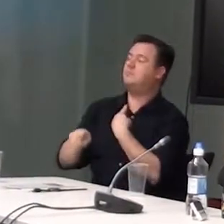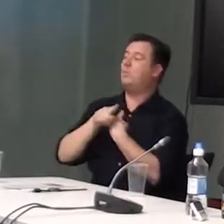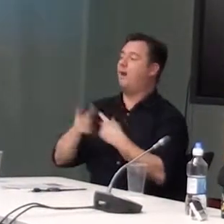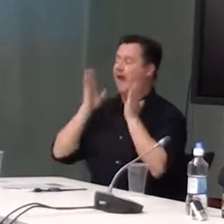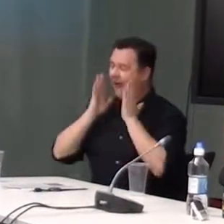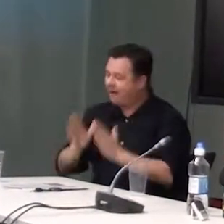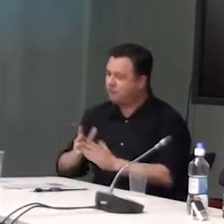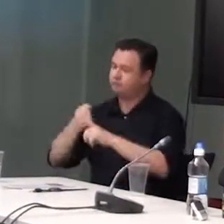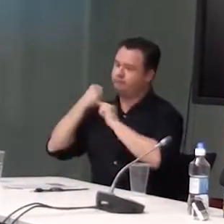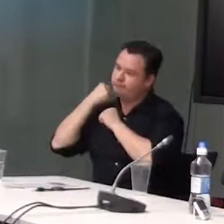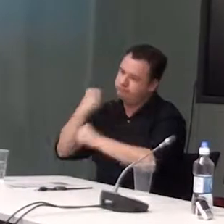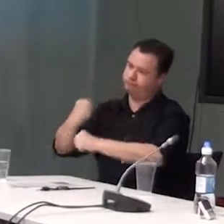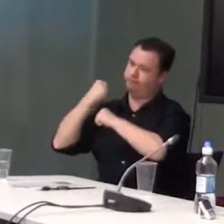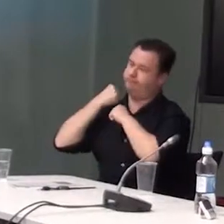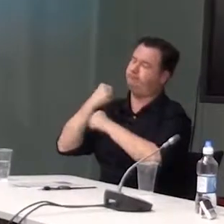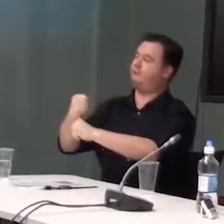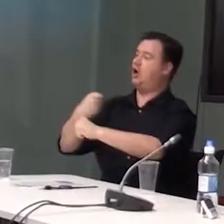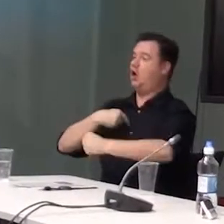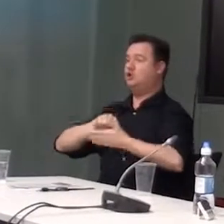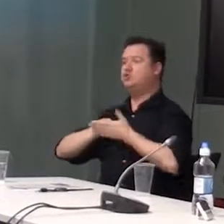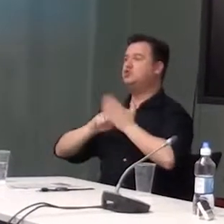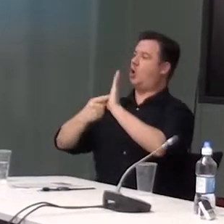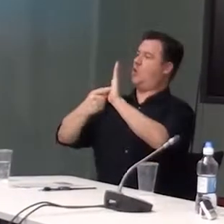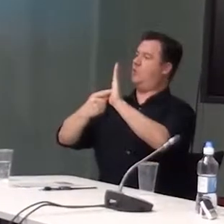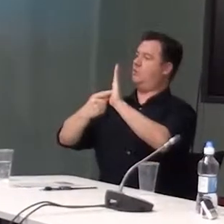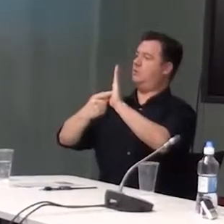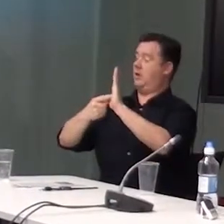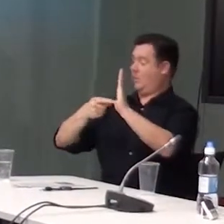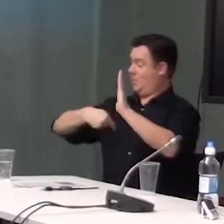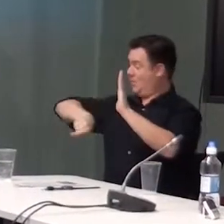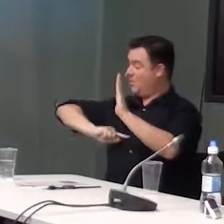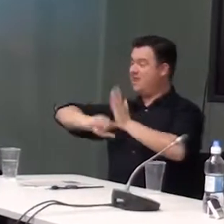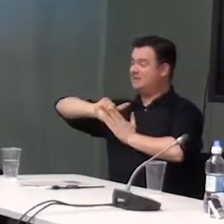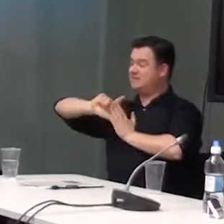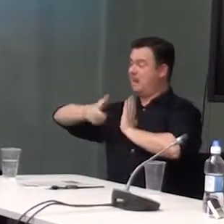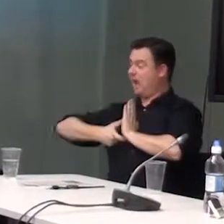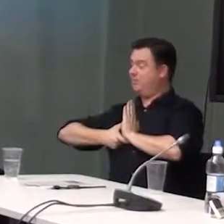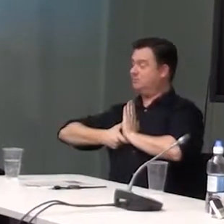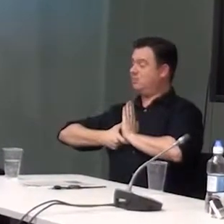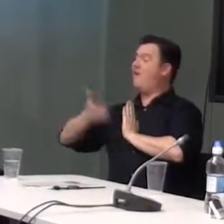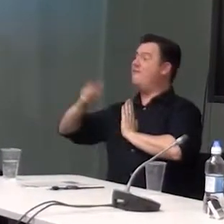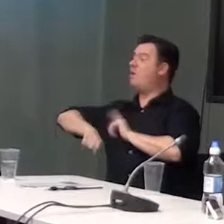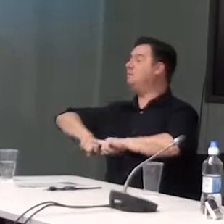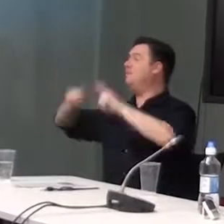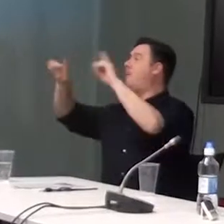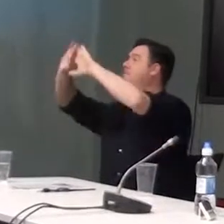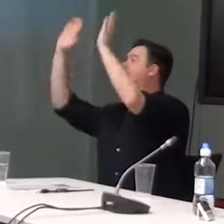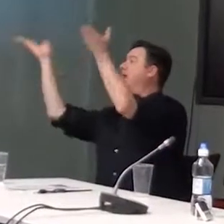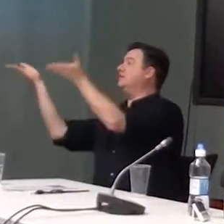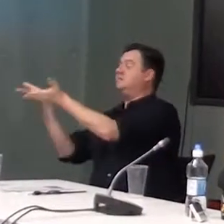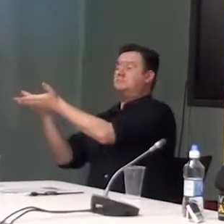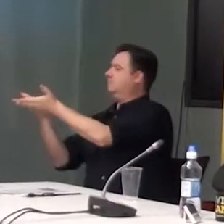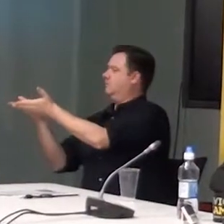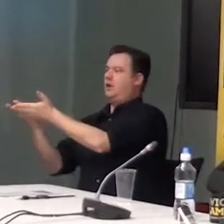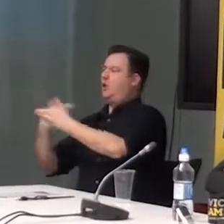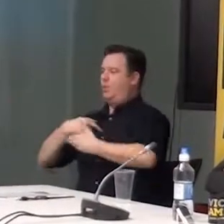keep protesting and keep showing that we are not, as disabled people, from a different planet, but we are anybody, who could